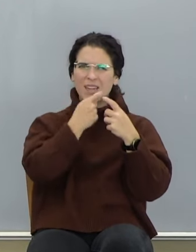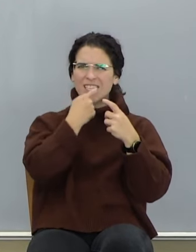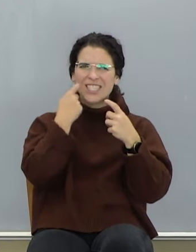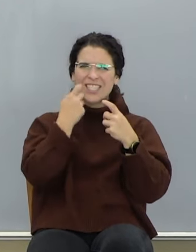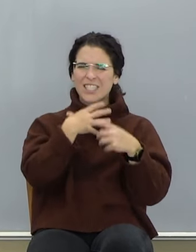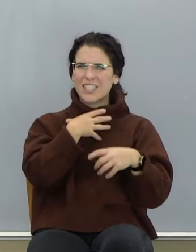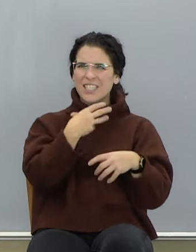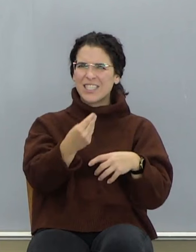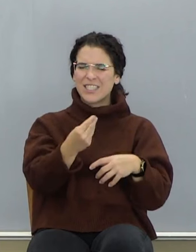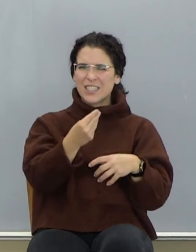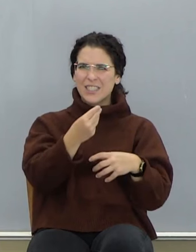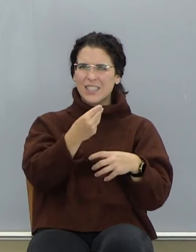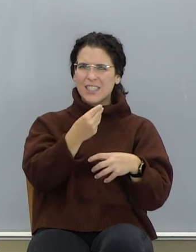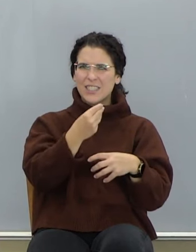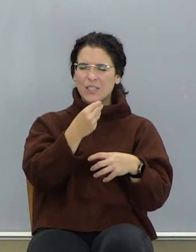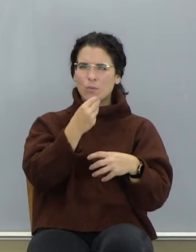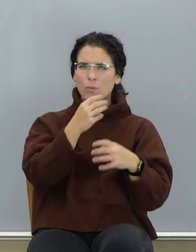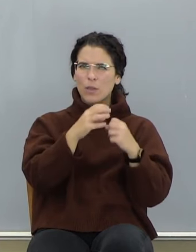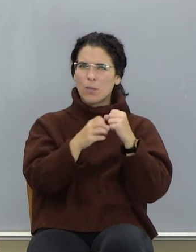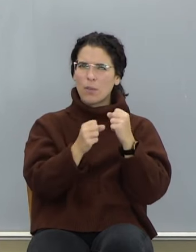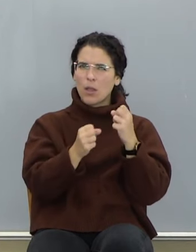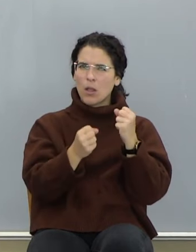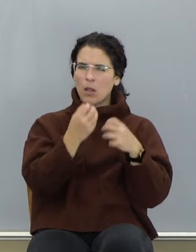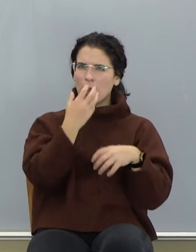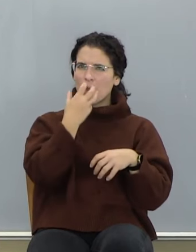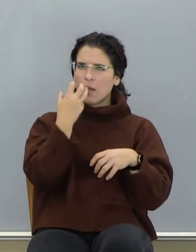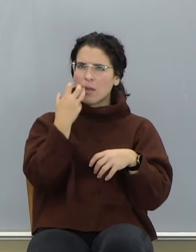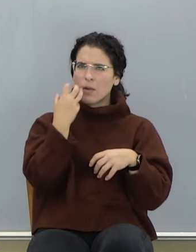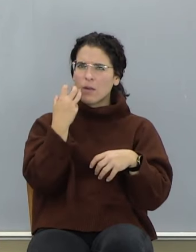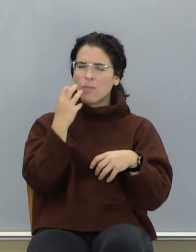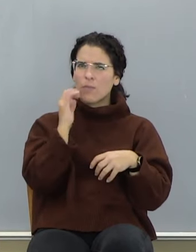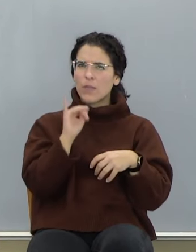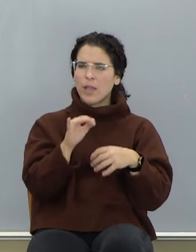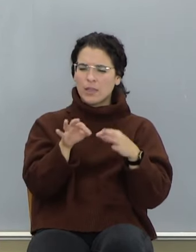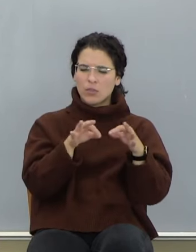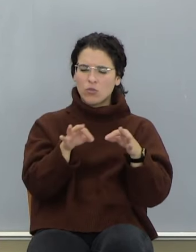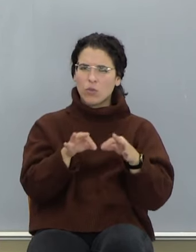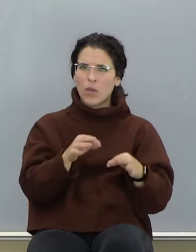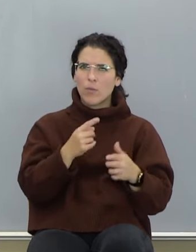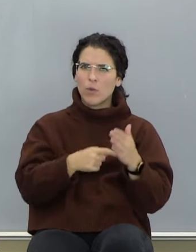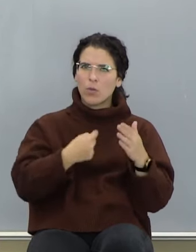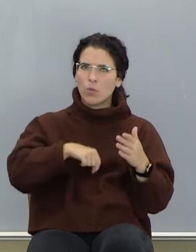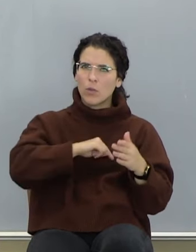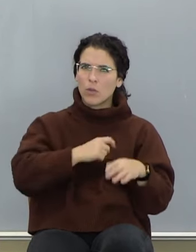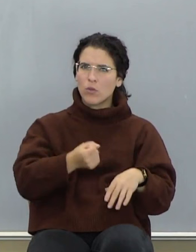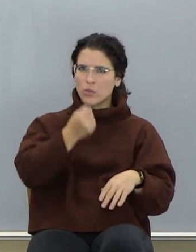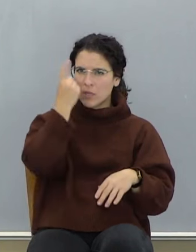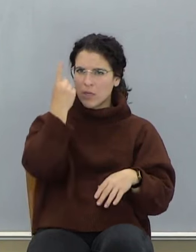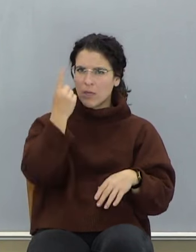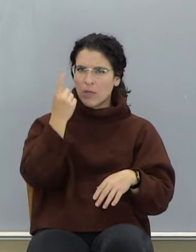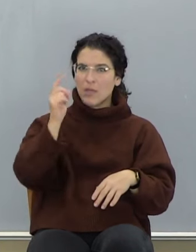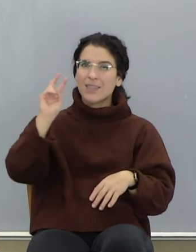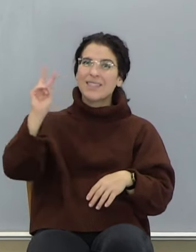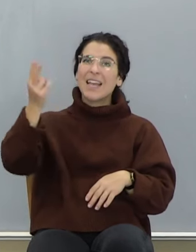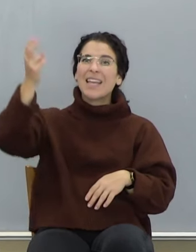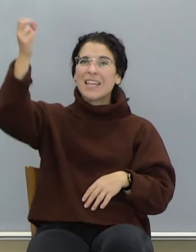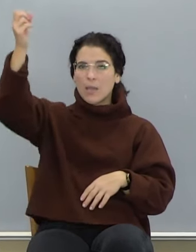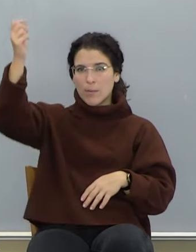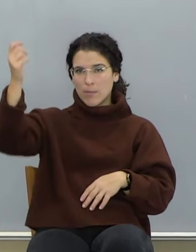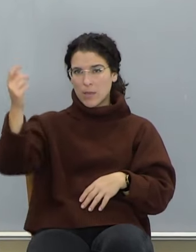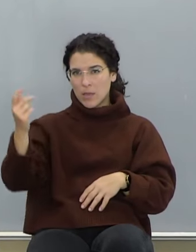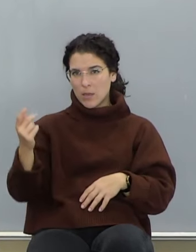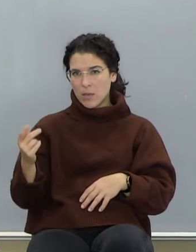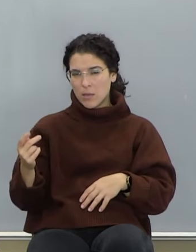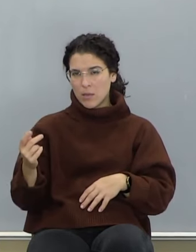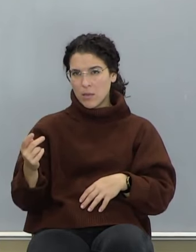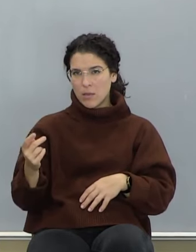what that's describing? That's what we understand to be the second